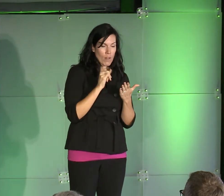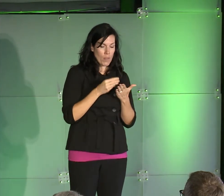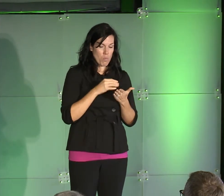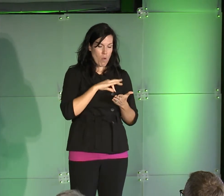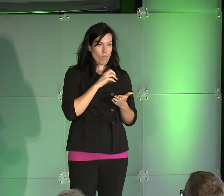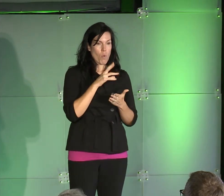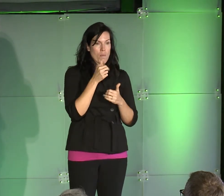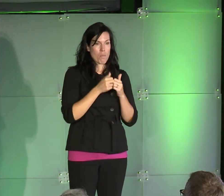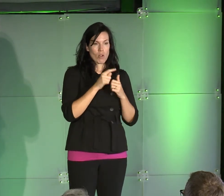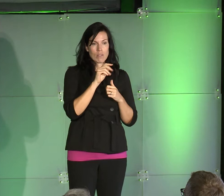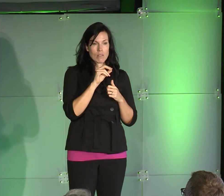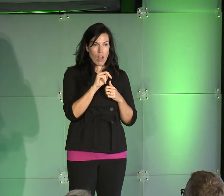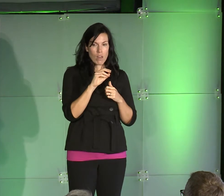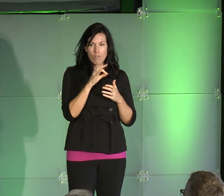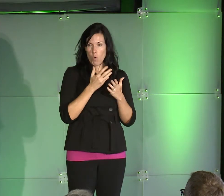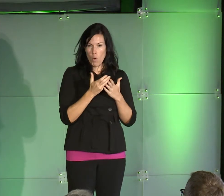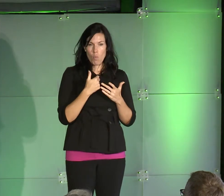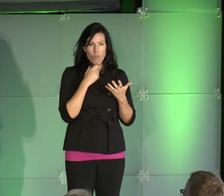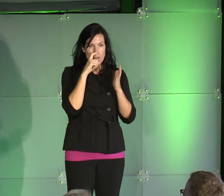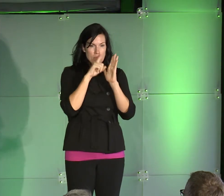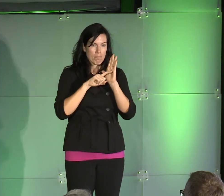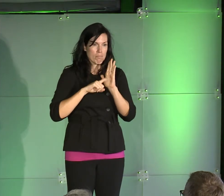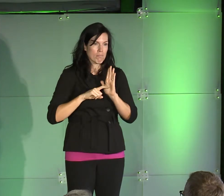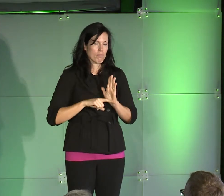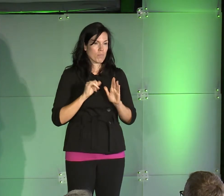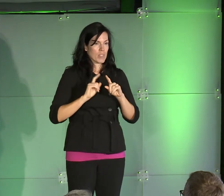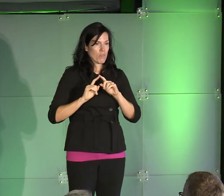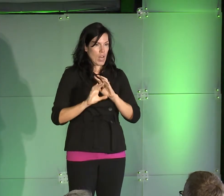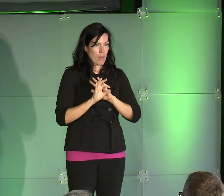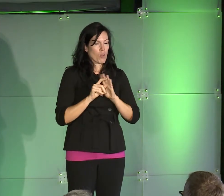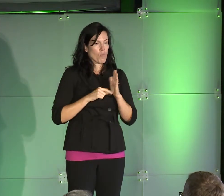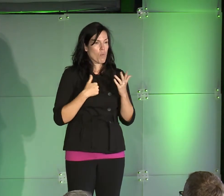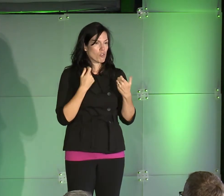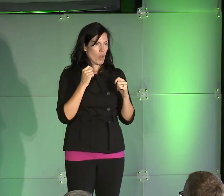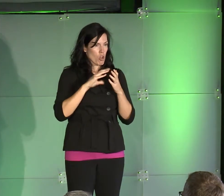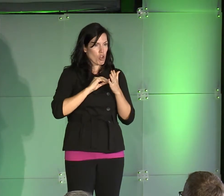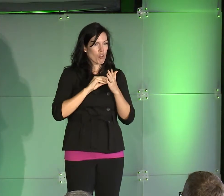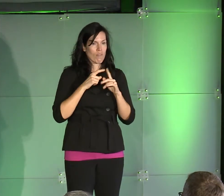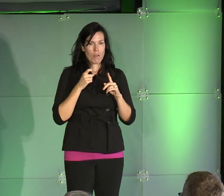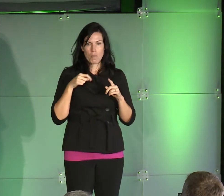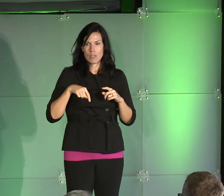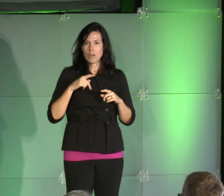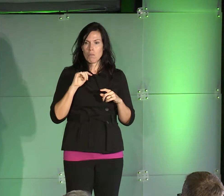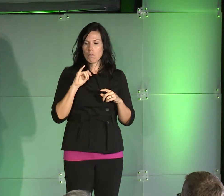per ton of waste that they give to us, we're really exploring these different options. That's what we're hoping to learn through this pilot a little bit better. Yeah.